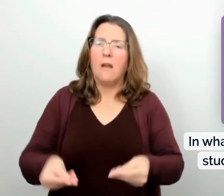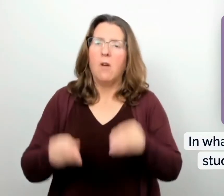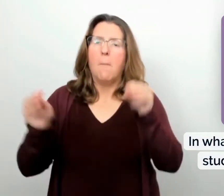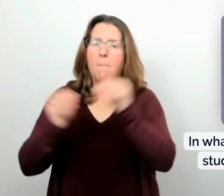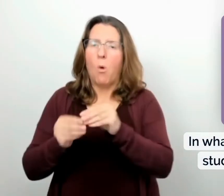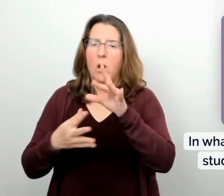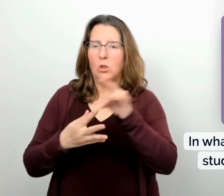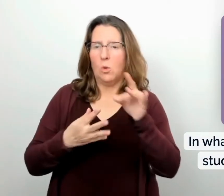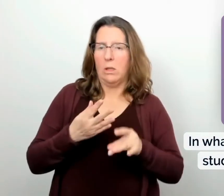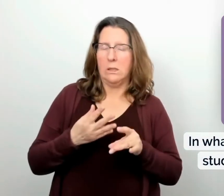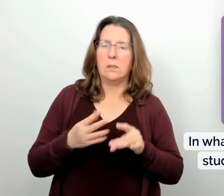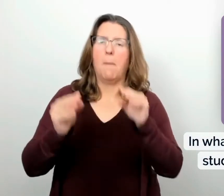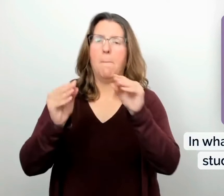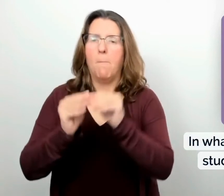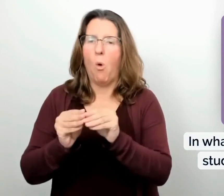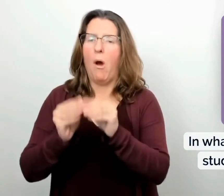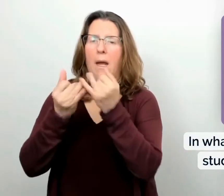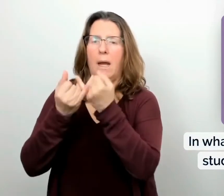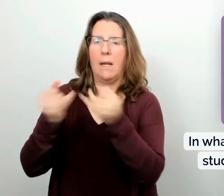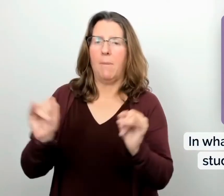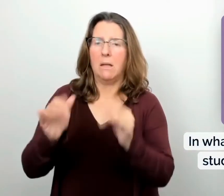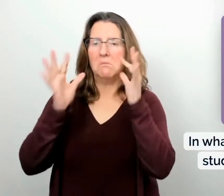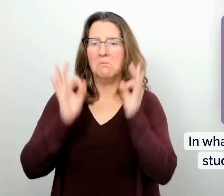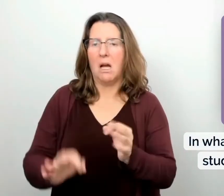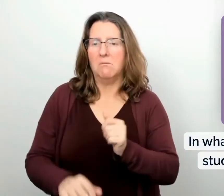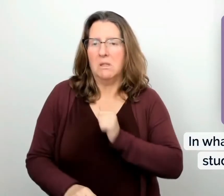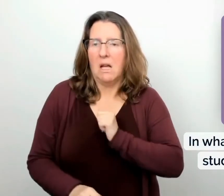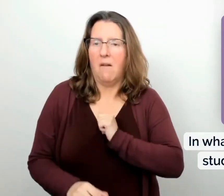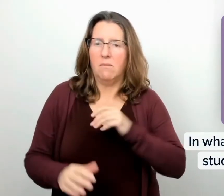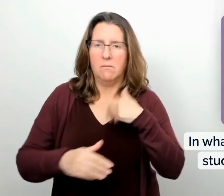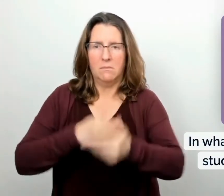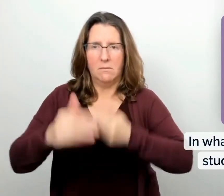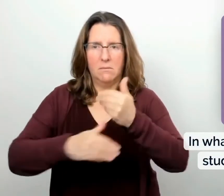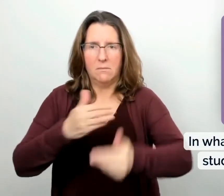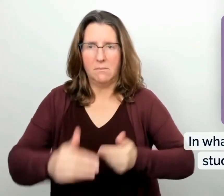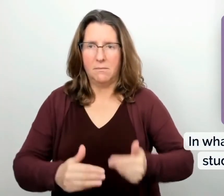Be creative. Consider how you can provide students choice and autonomy.